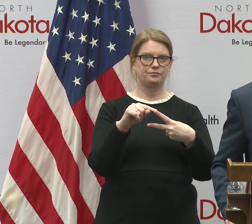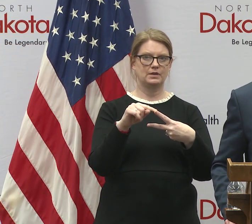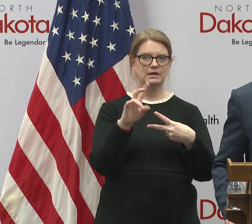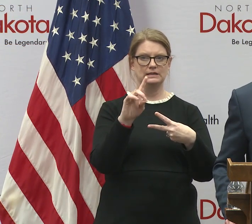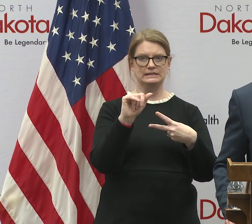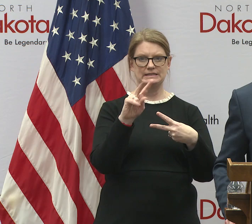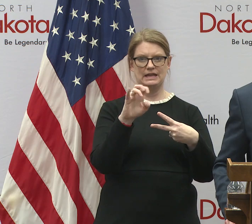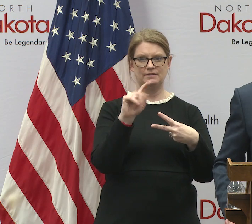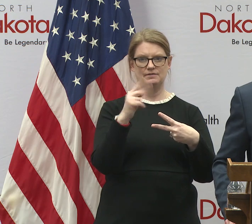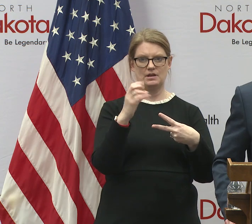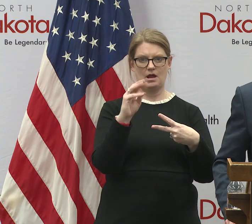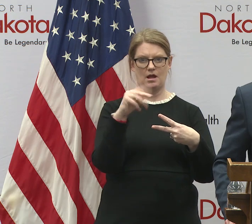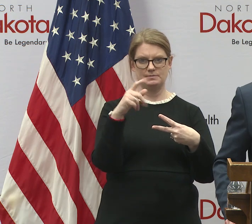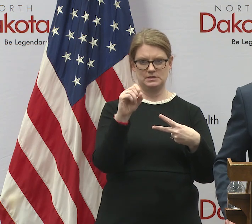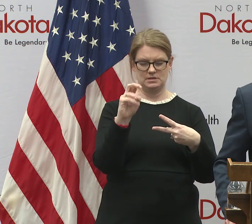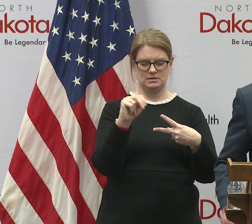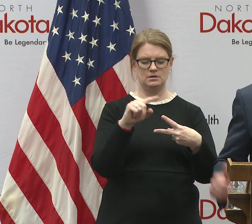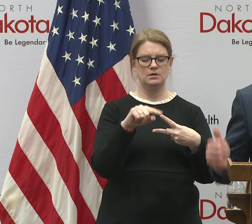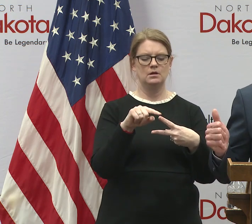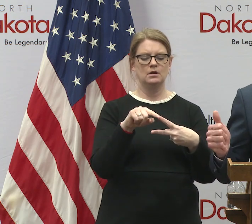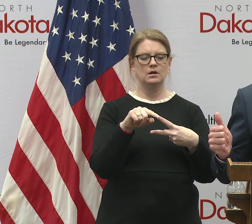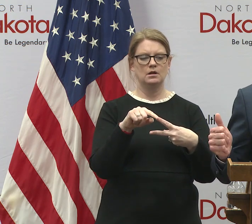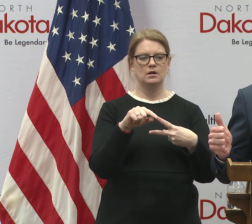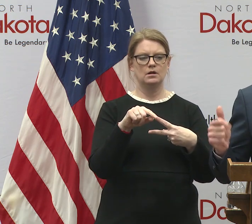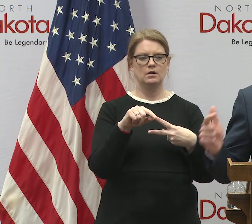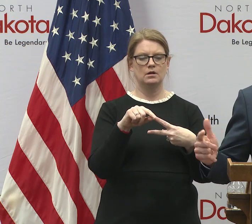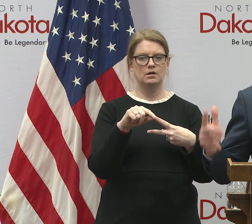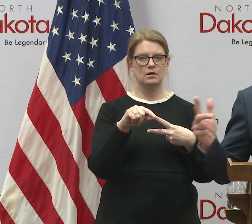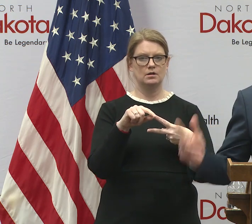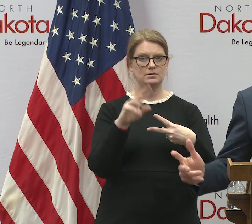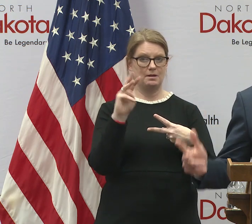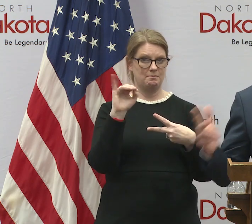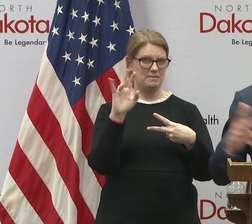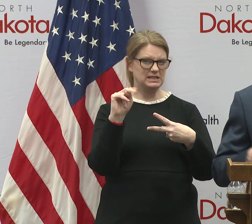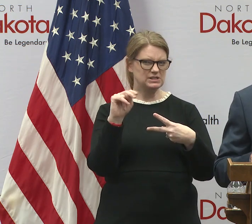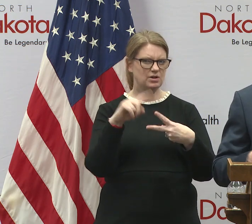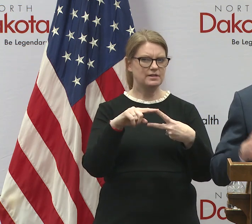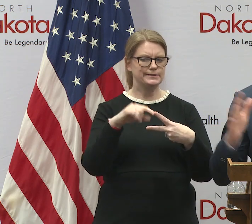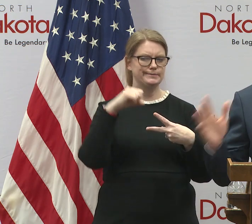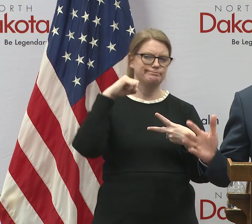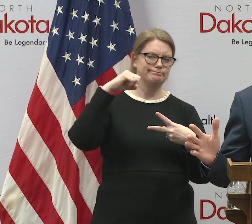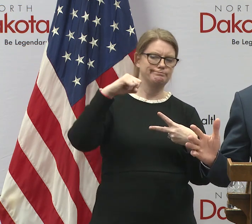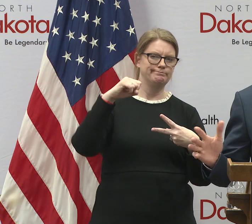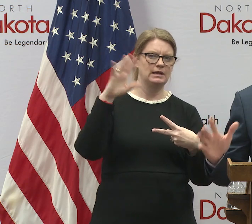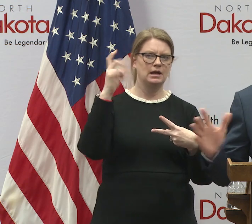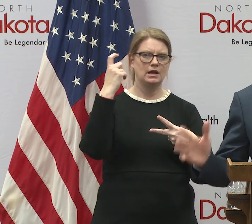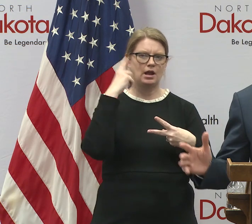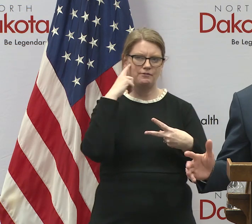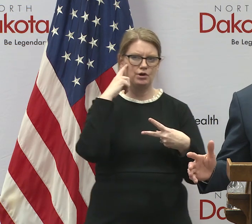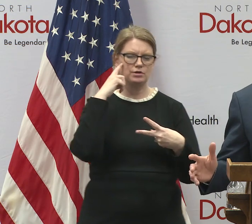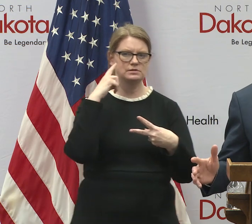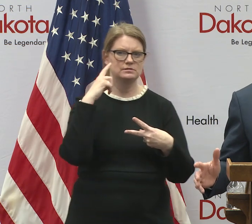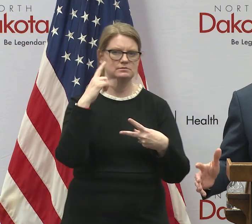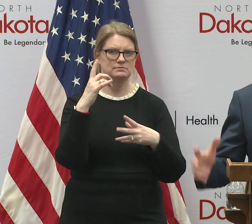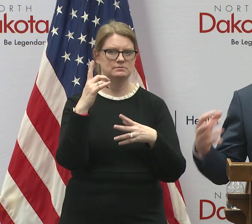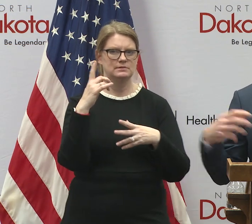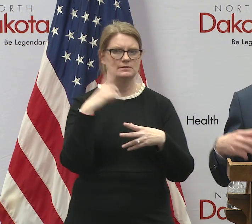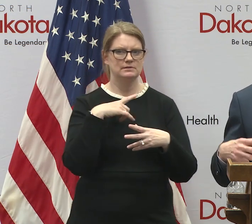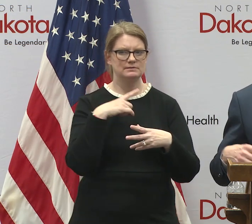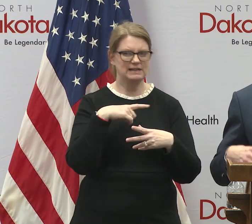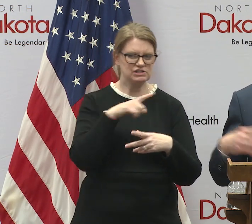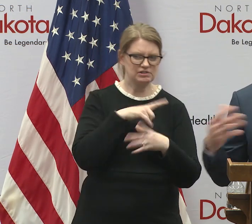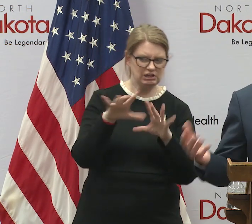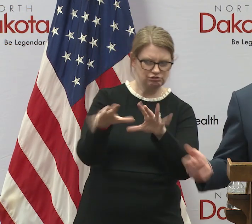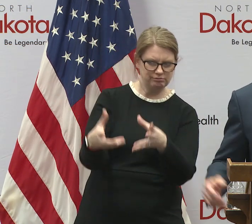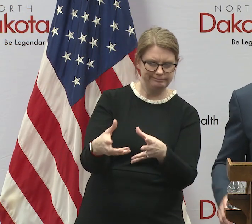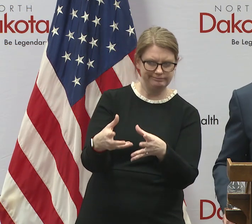Dave Thompson with a question was Minnesota. There's some pushback on Governor Walz, legislature not being kept in a loop. What are we doing